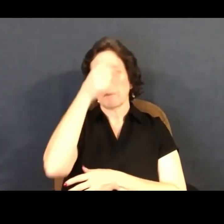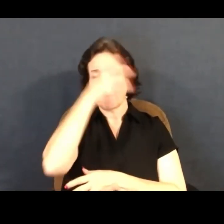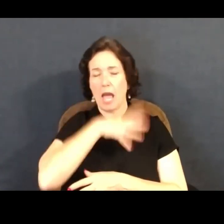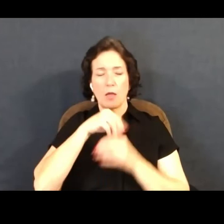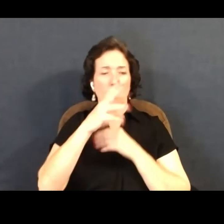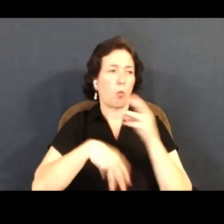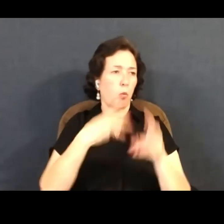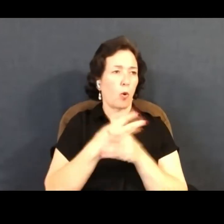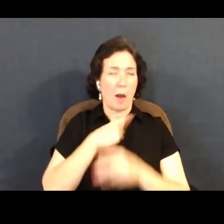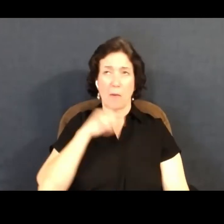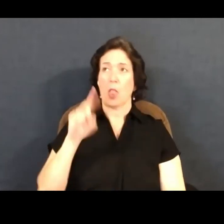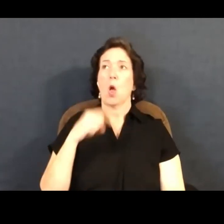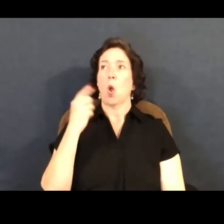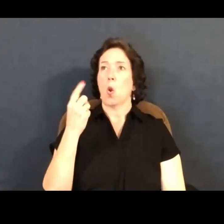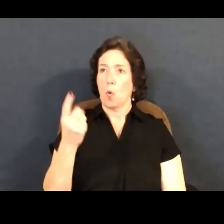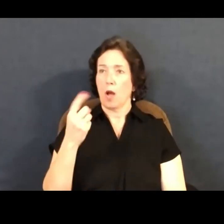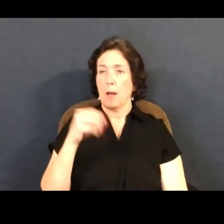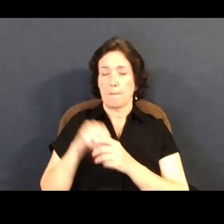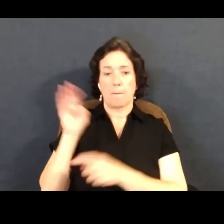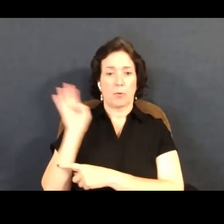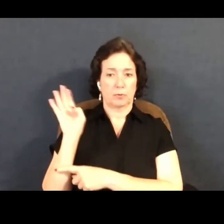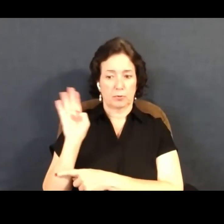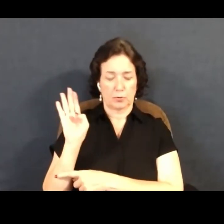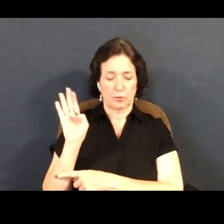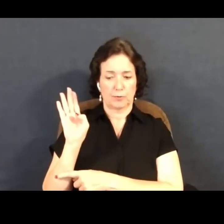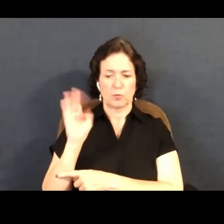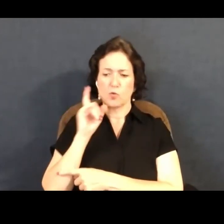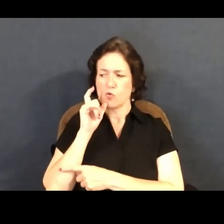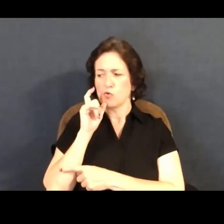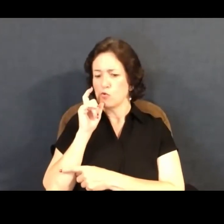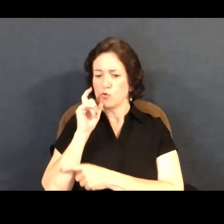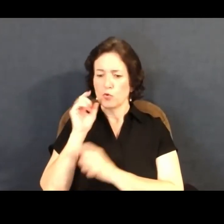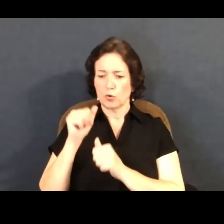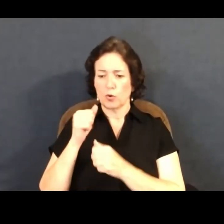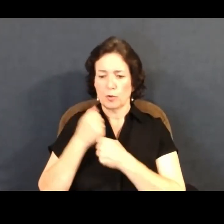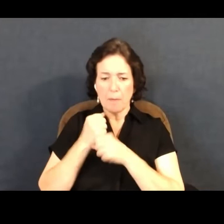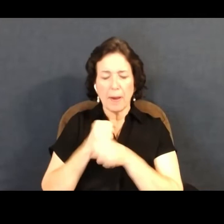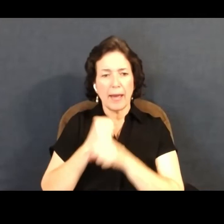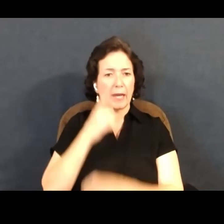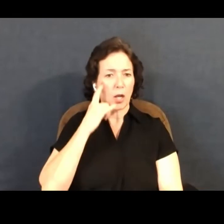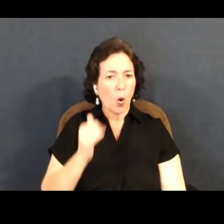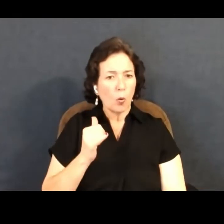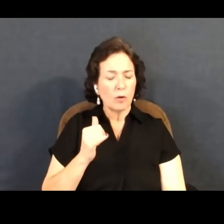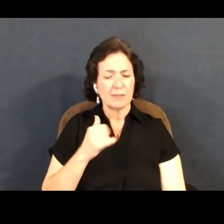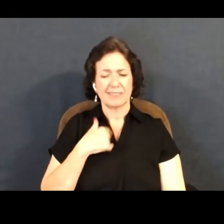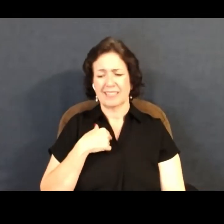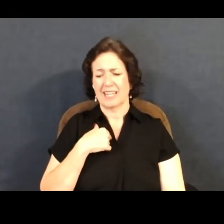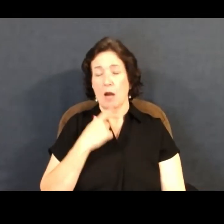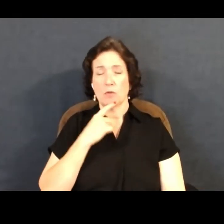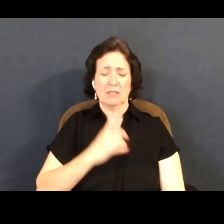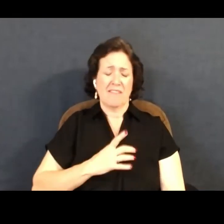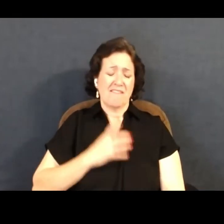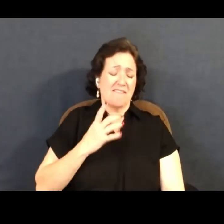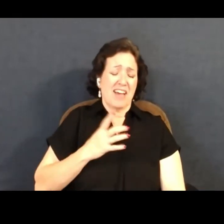the only man in Bursa that could make gold. I was the